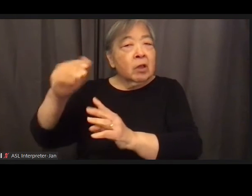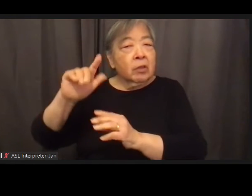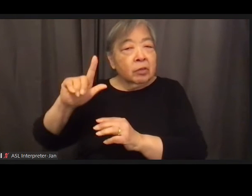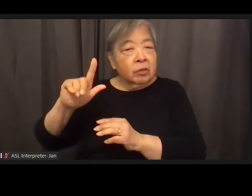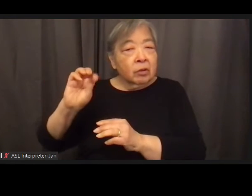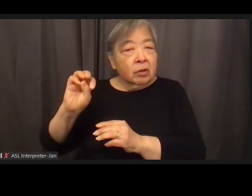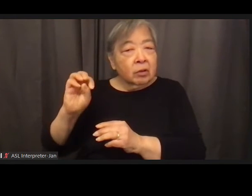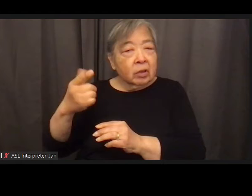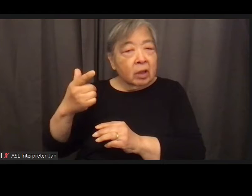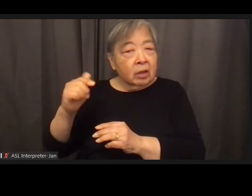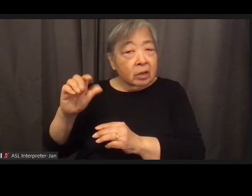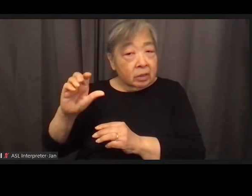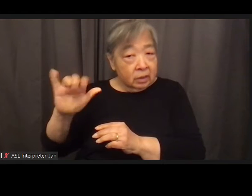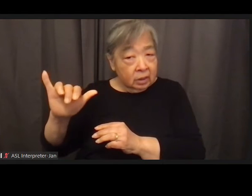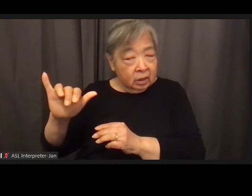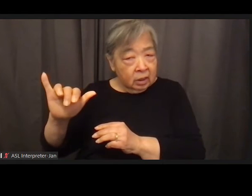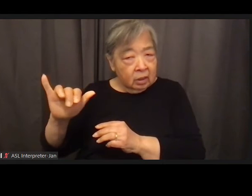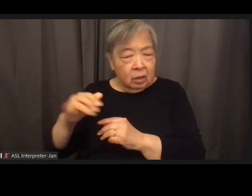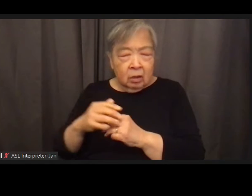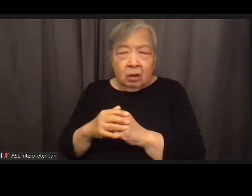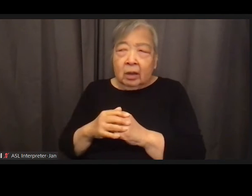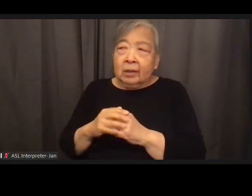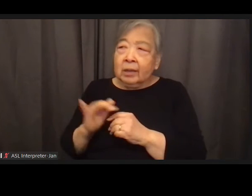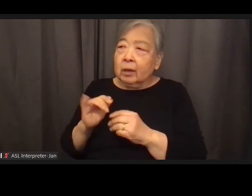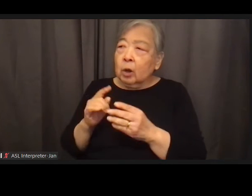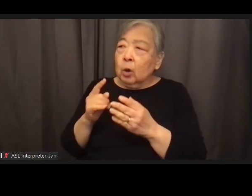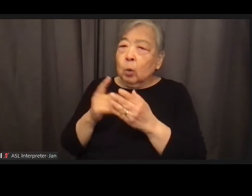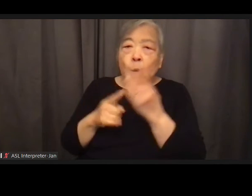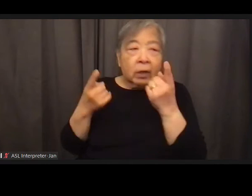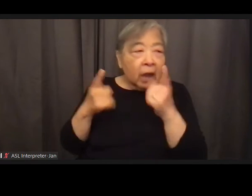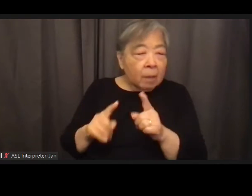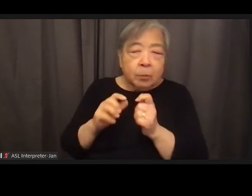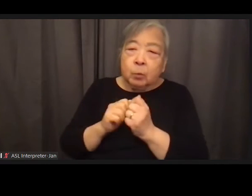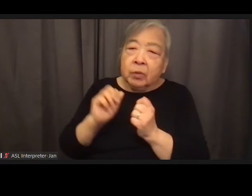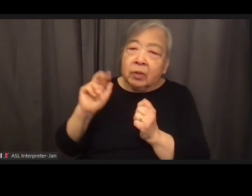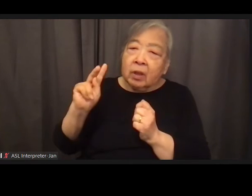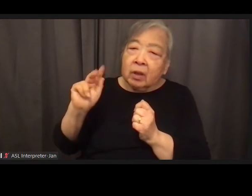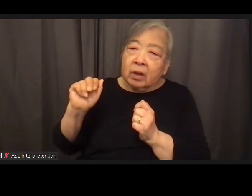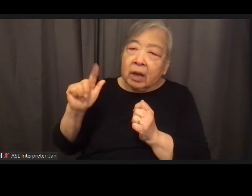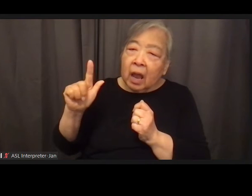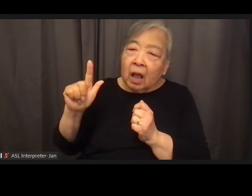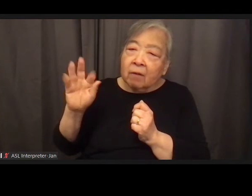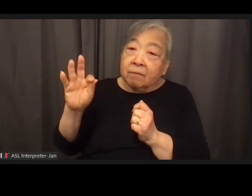I think the story of, you know, what happened with the Calfam film is amazing, you know.